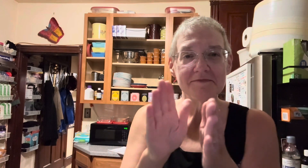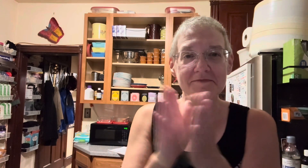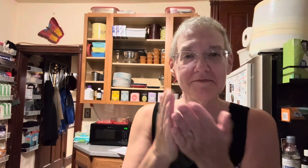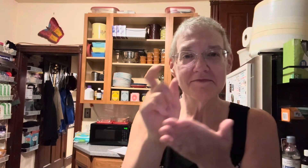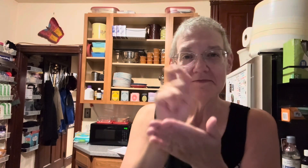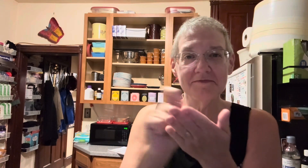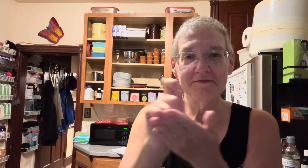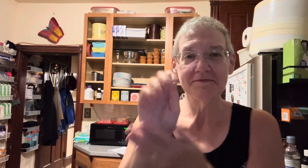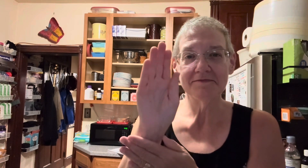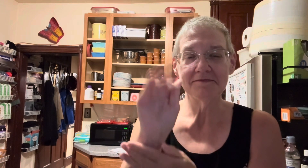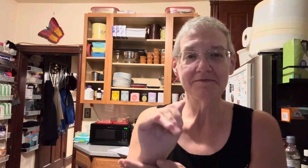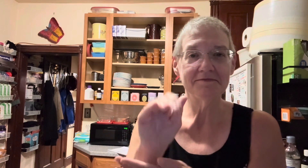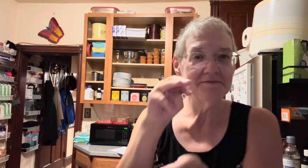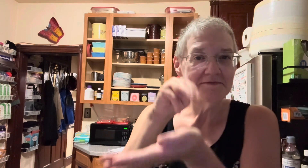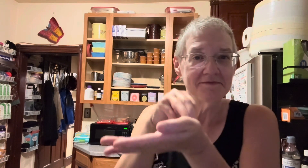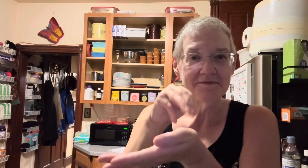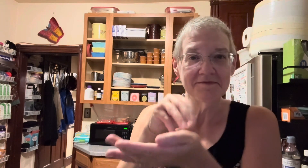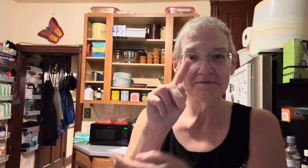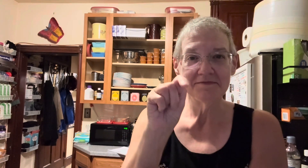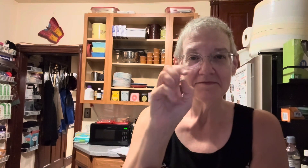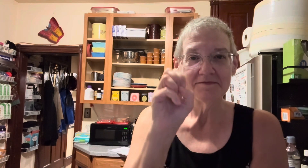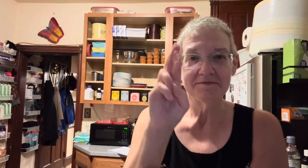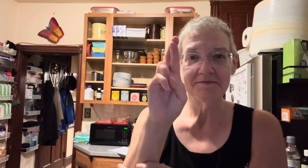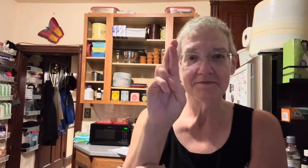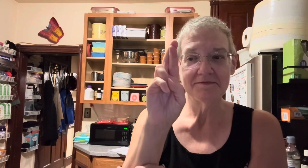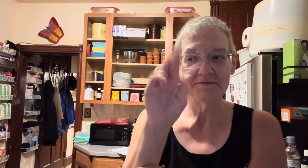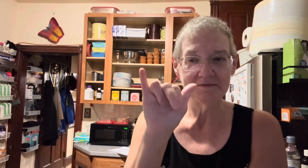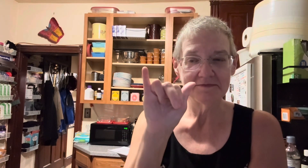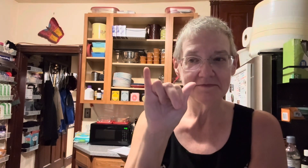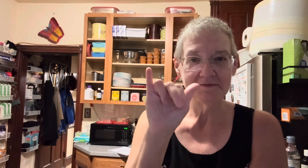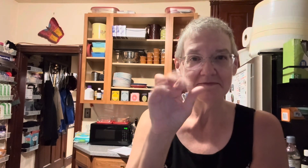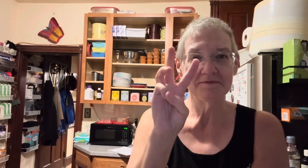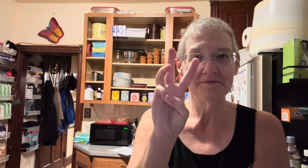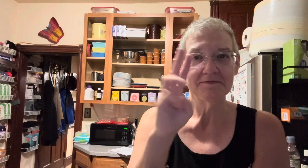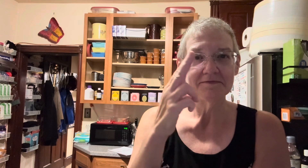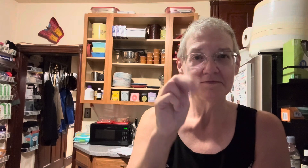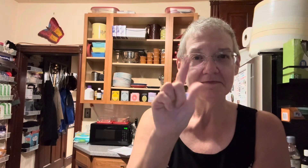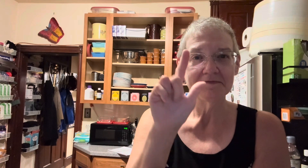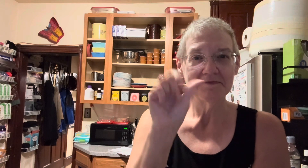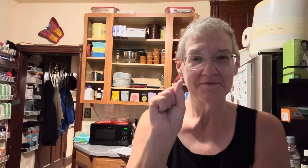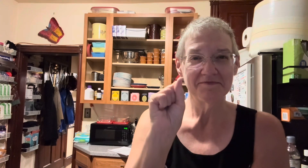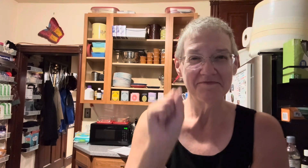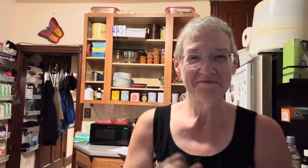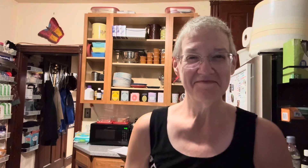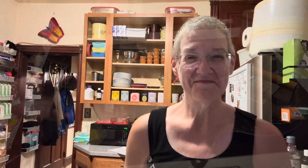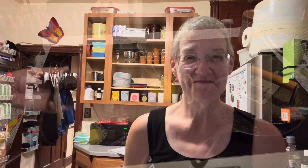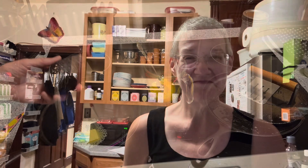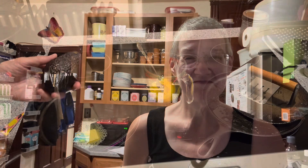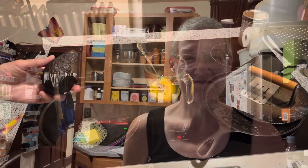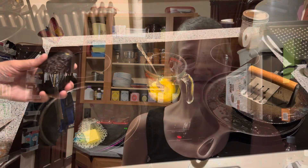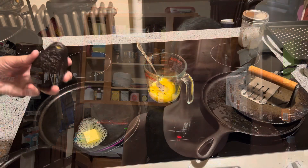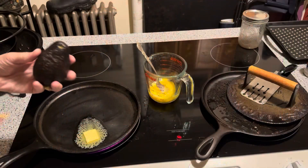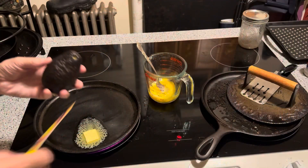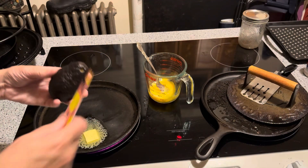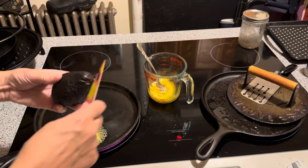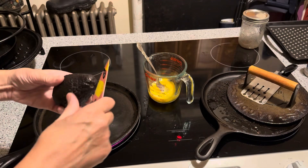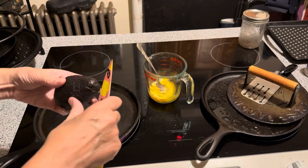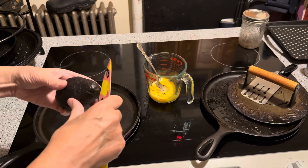arthritis-fighting properties. I like to follow the principles in a book written by Terry Walls called The Walls Protocol.